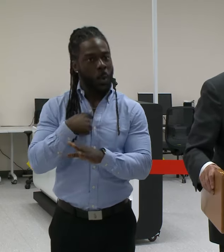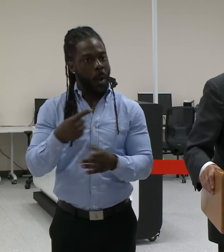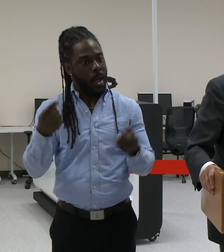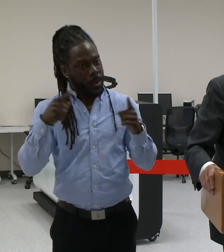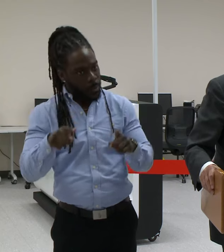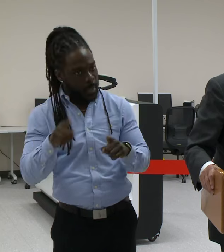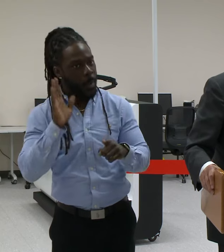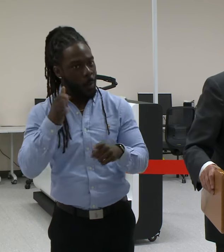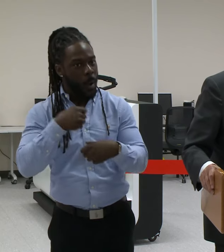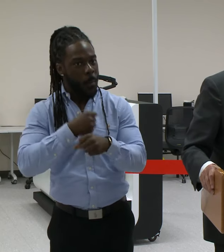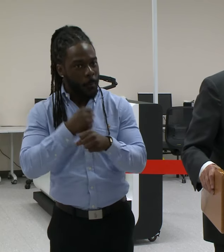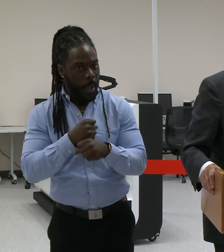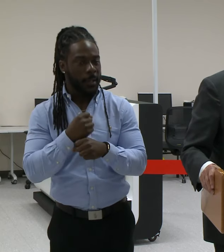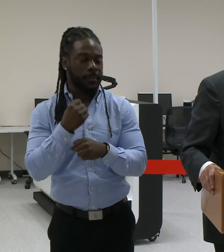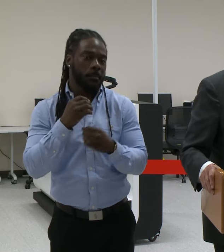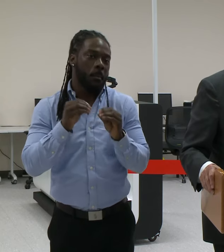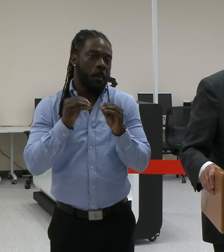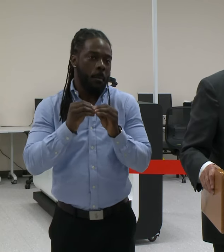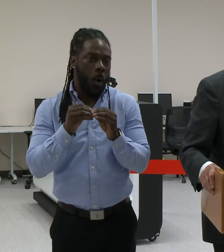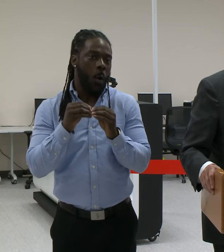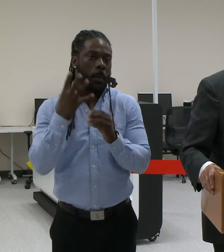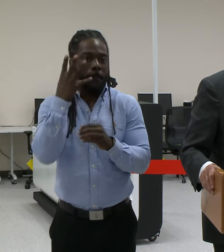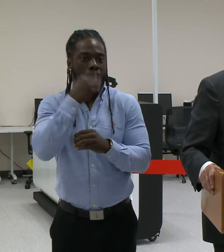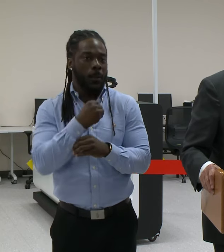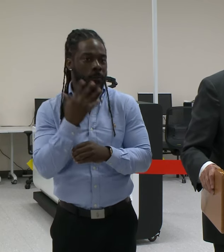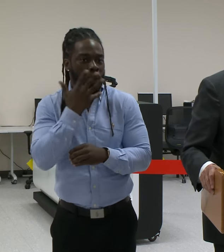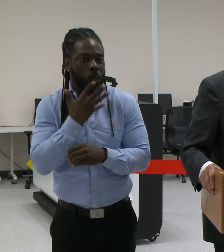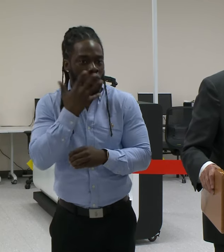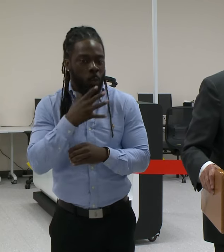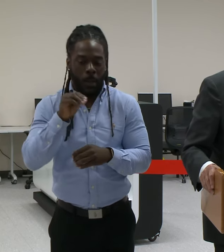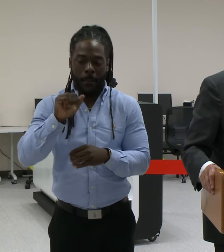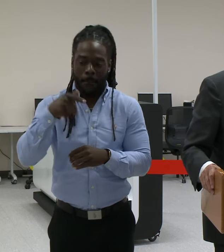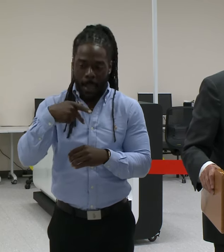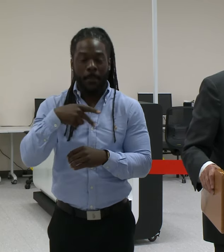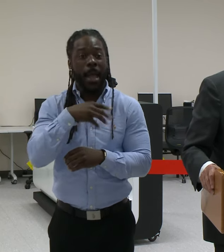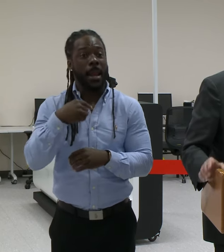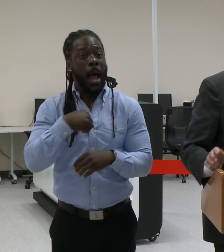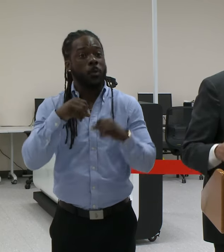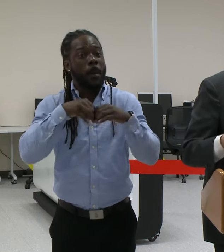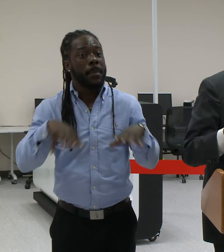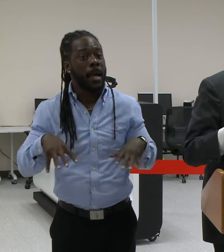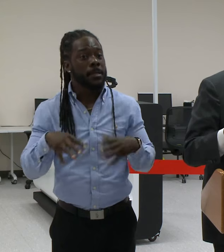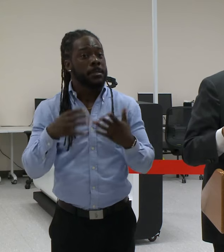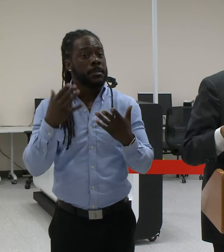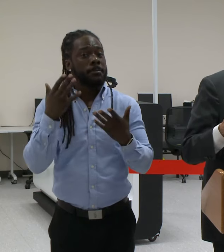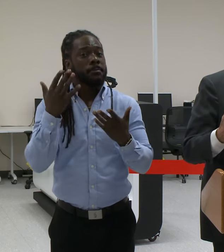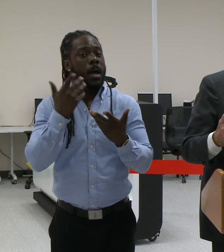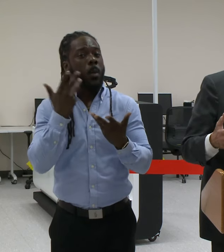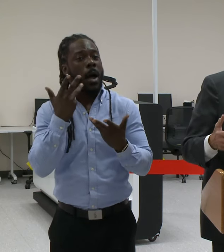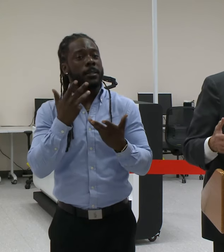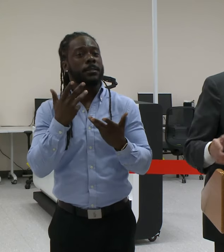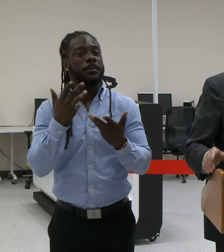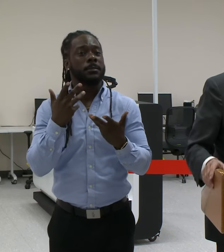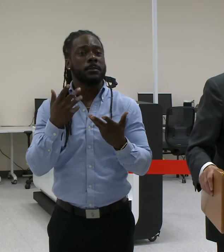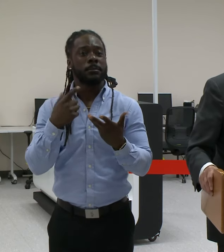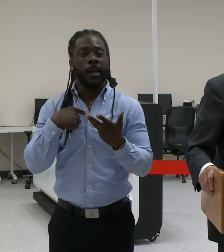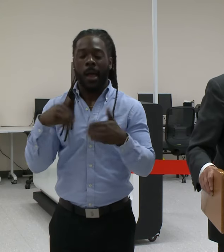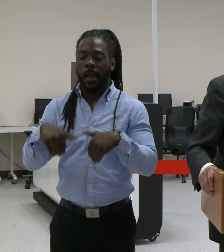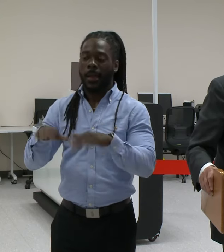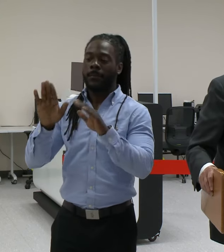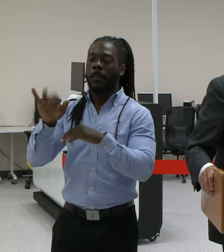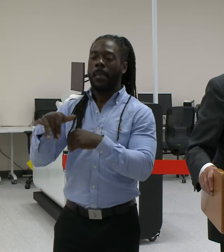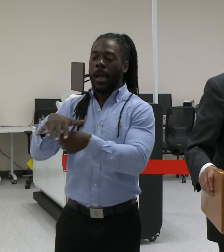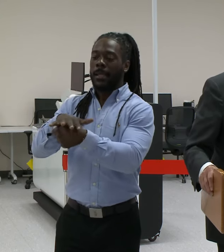pretty map. And I was blessed by that sort of giving up of territory